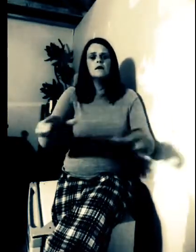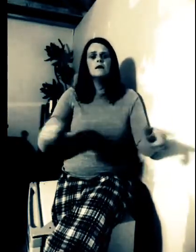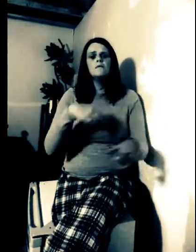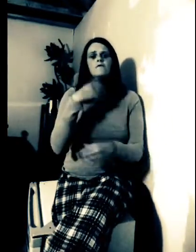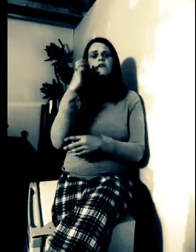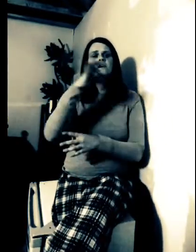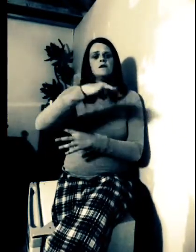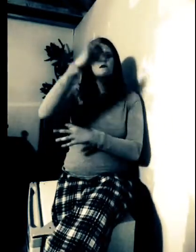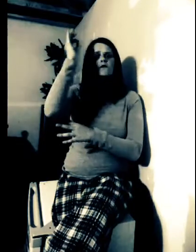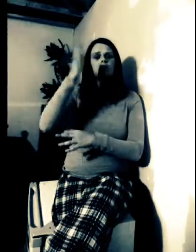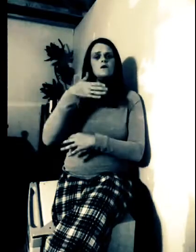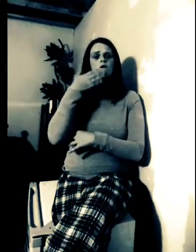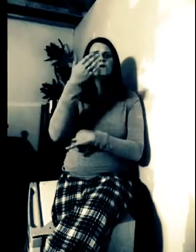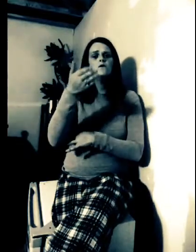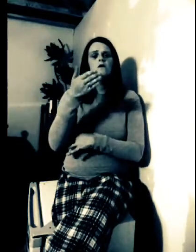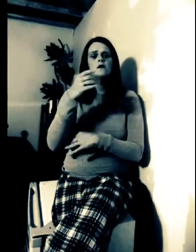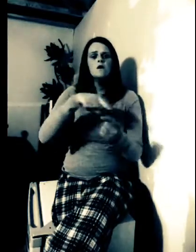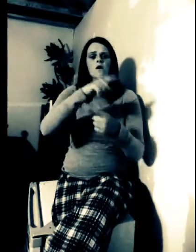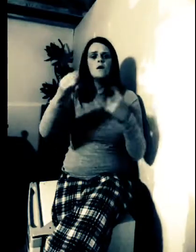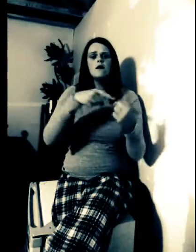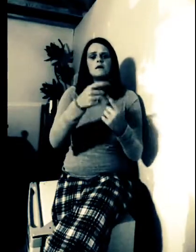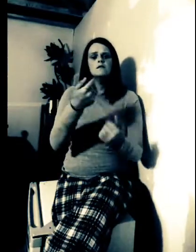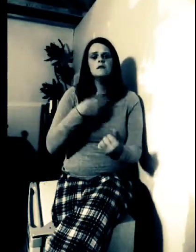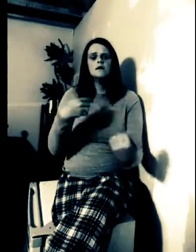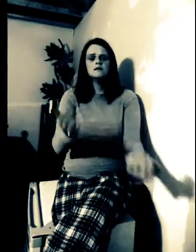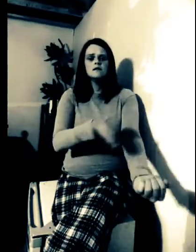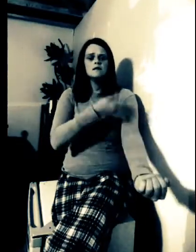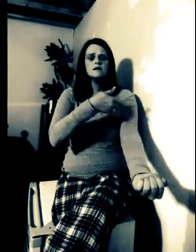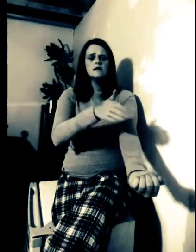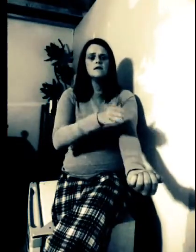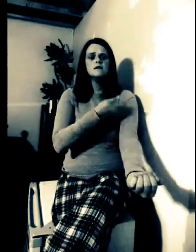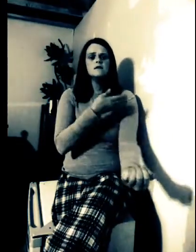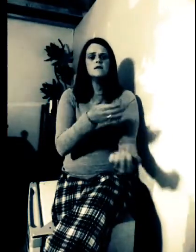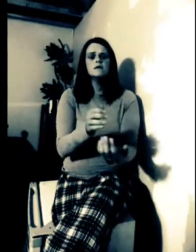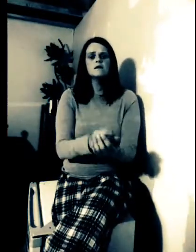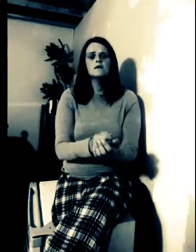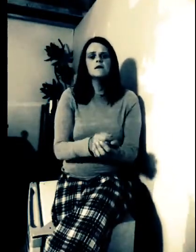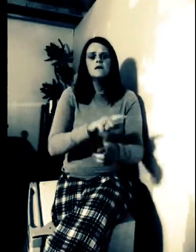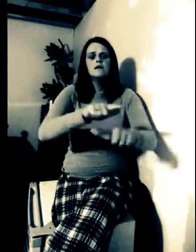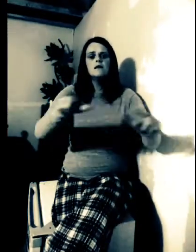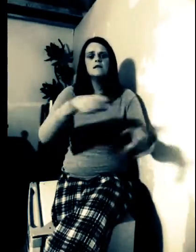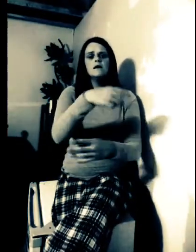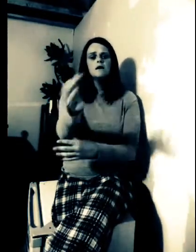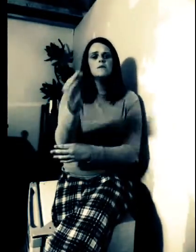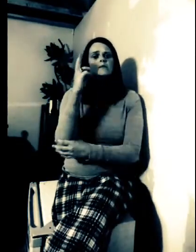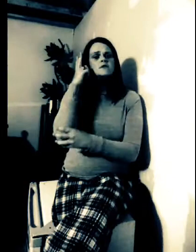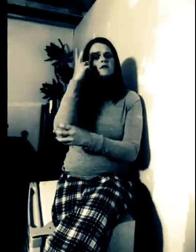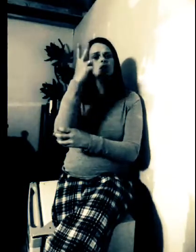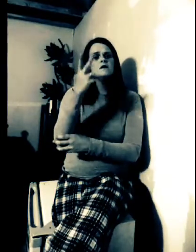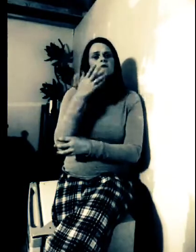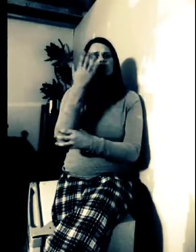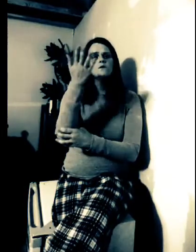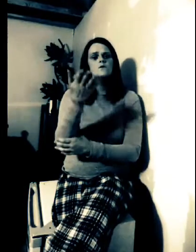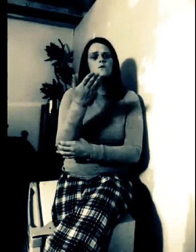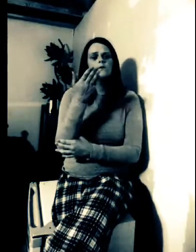them feel you When I sing Let them see you